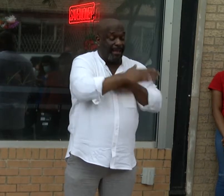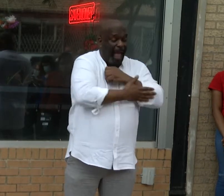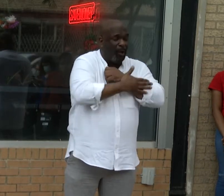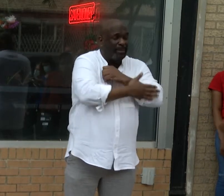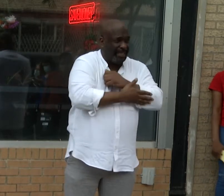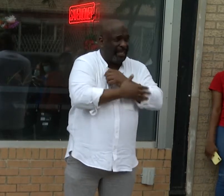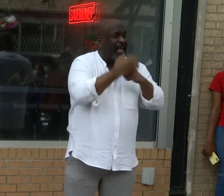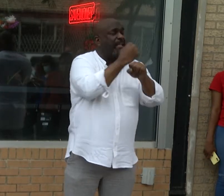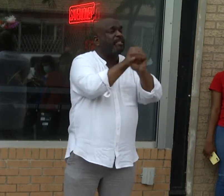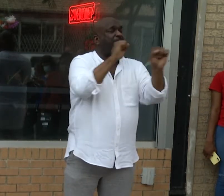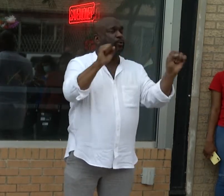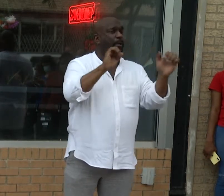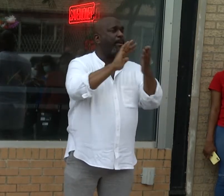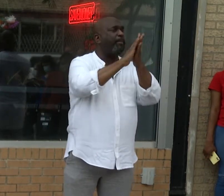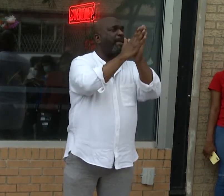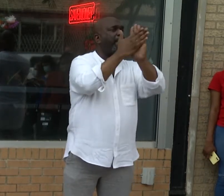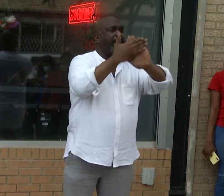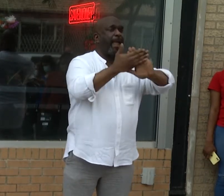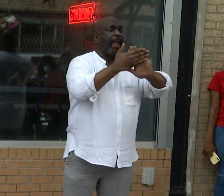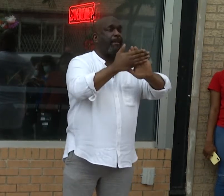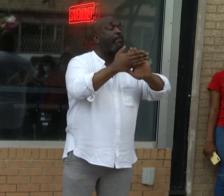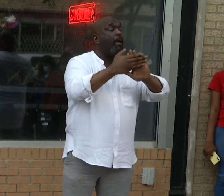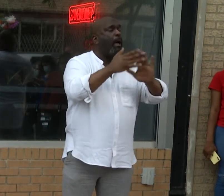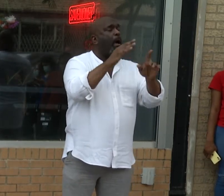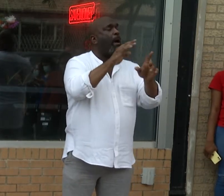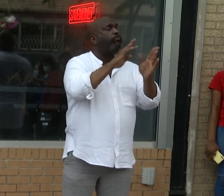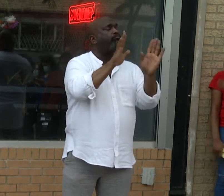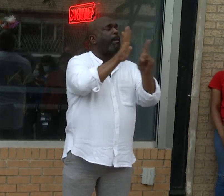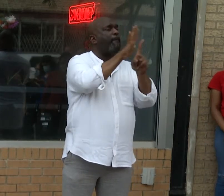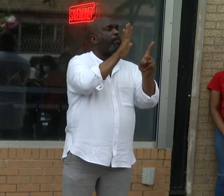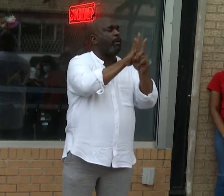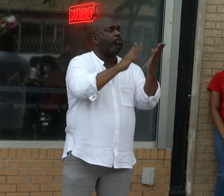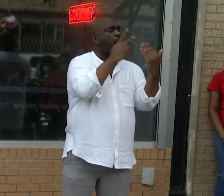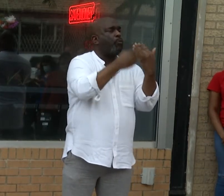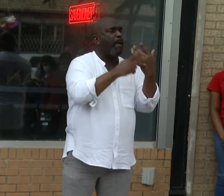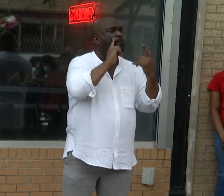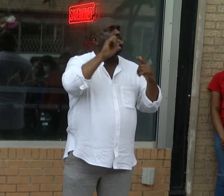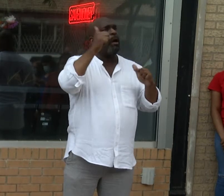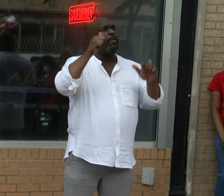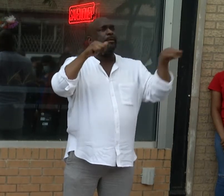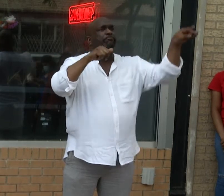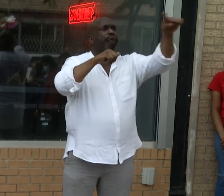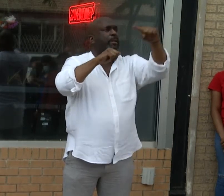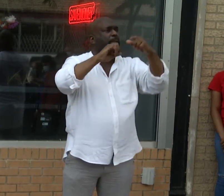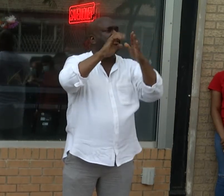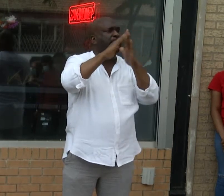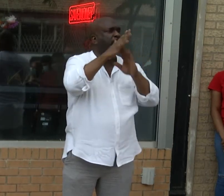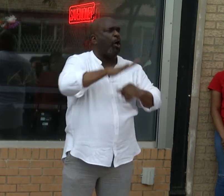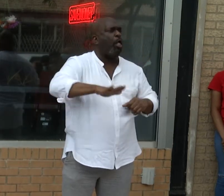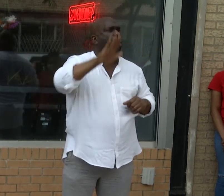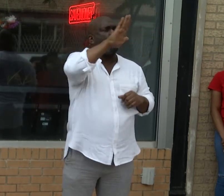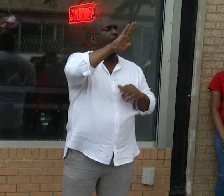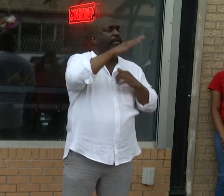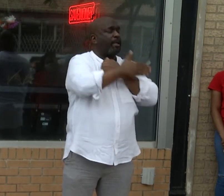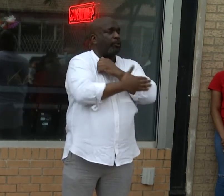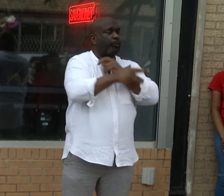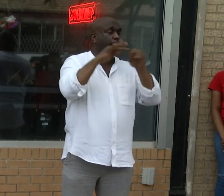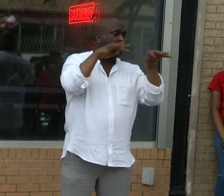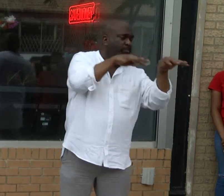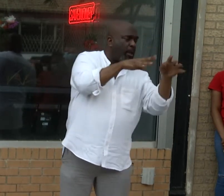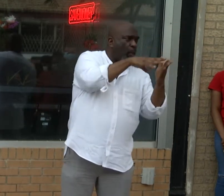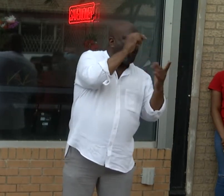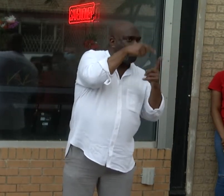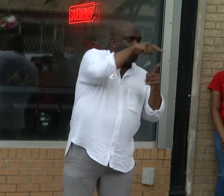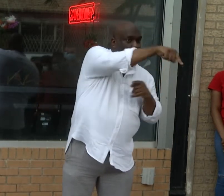gold standard for the country. After President Trump was elected, Representative Emmanuel Chris Welch of Illinois' 7th